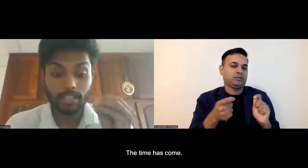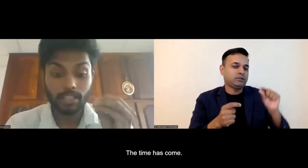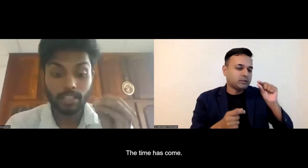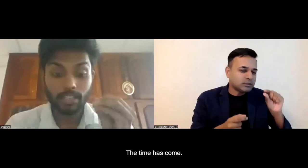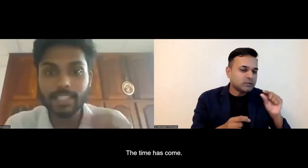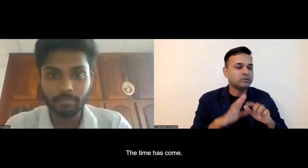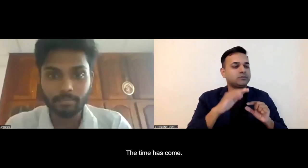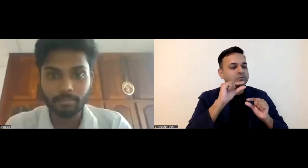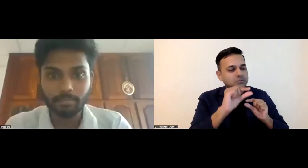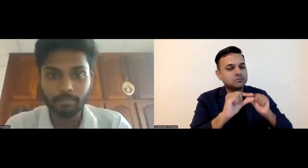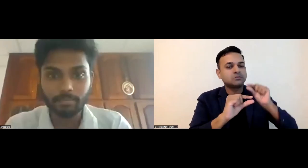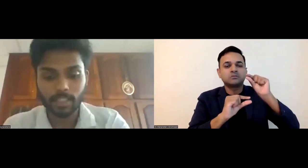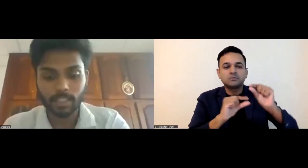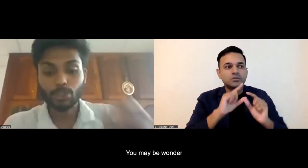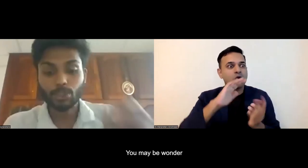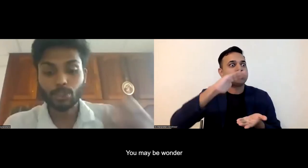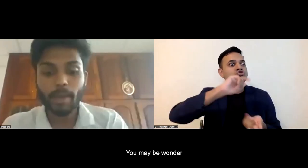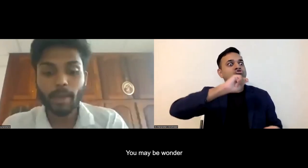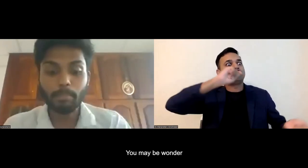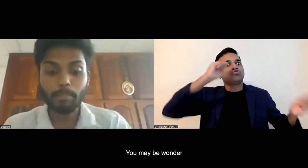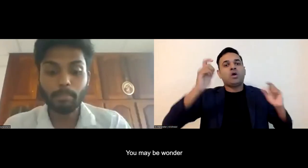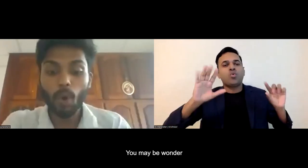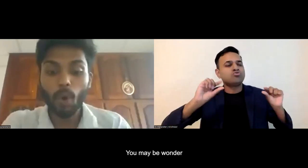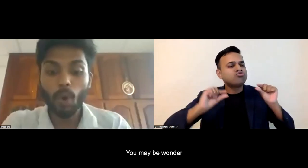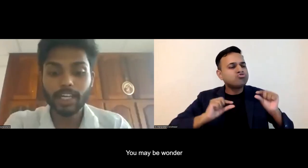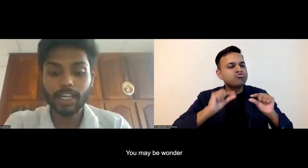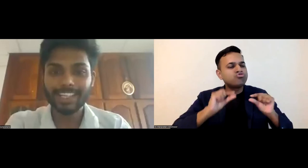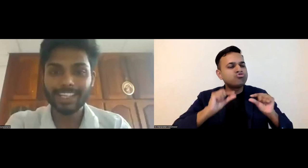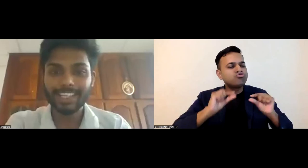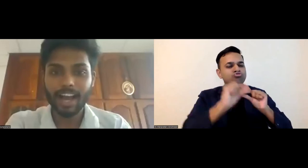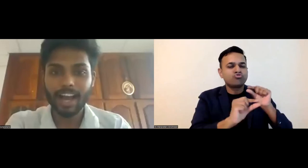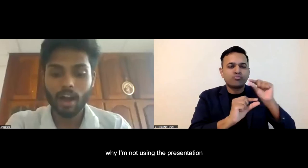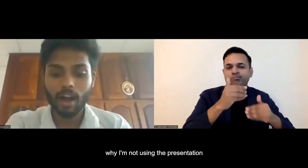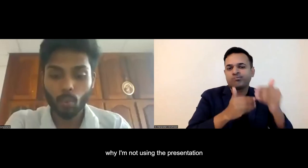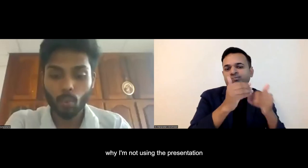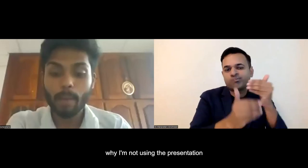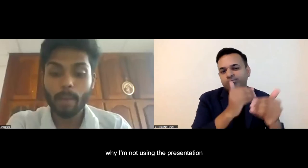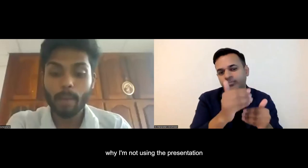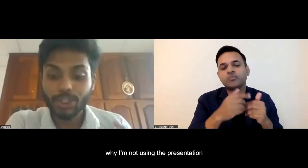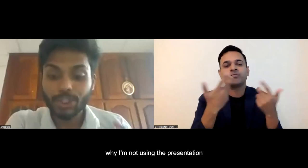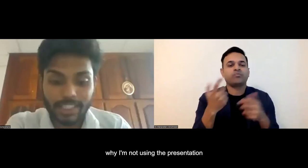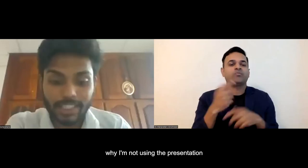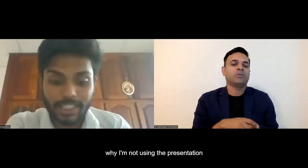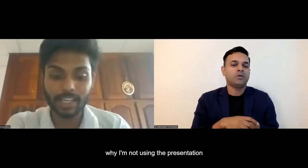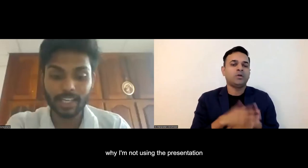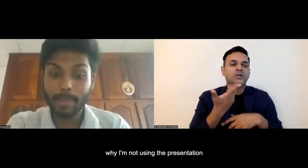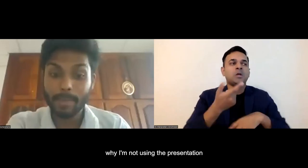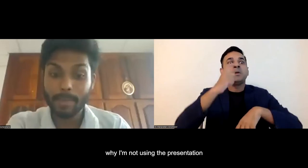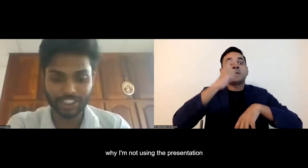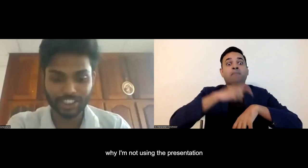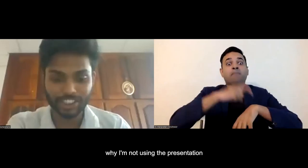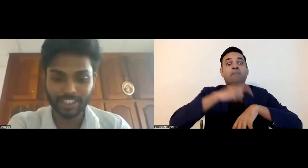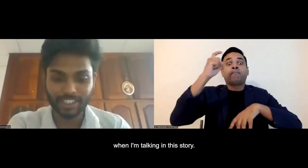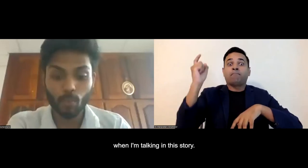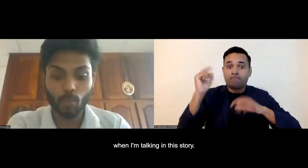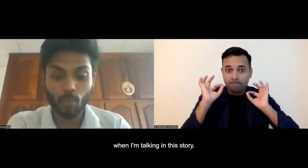time has come. You may be wondering why I'm not using a